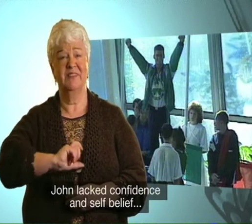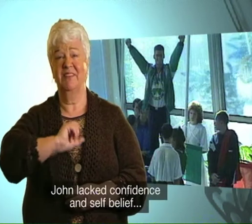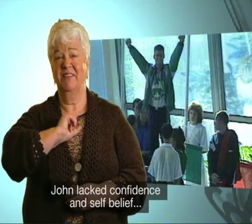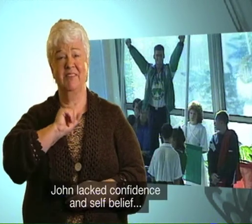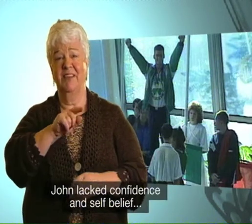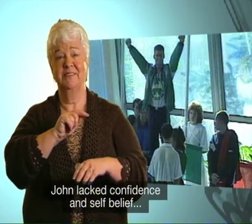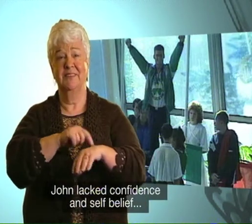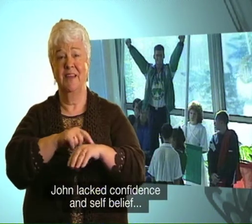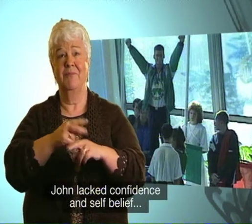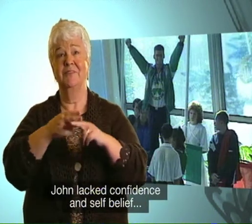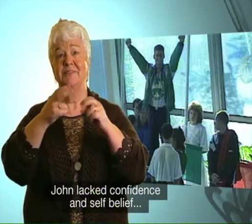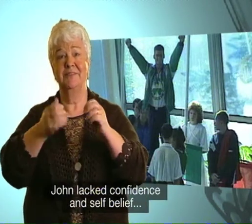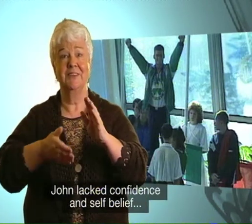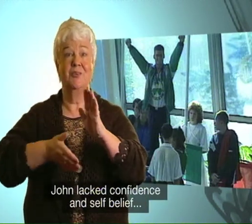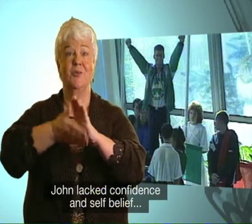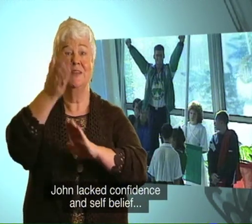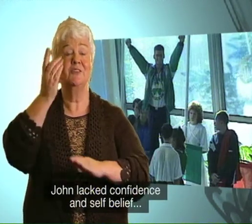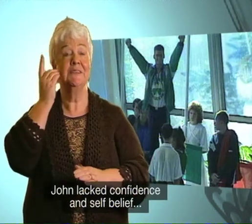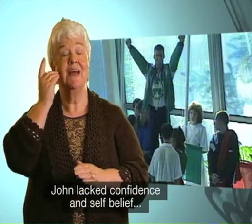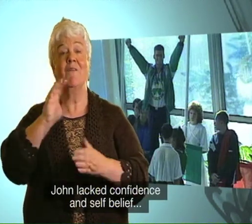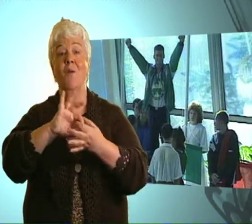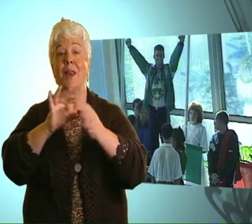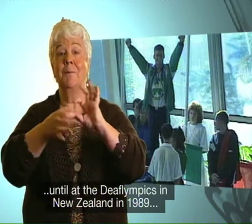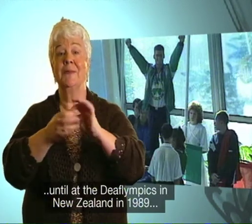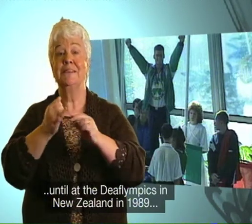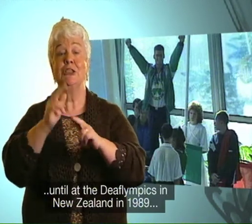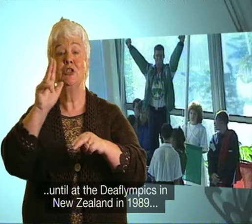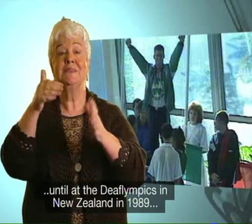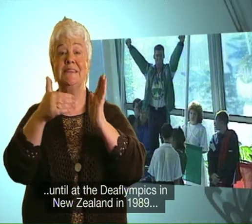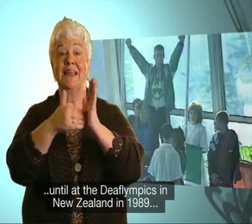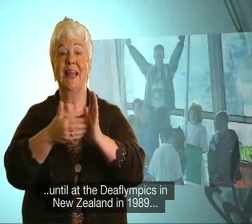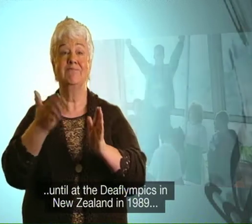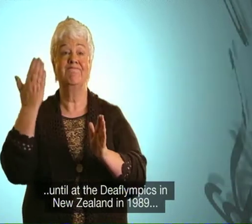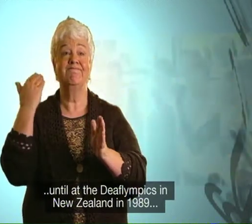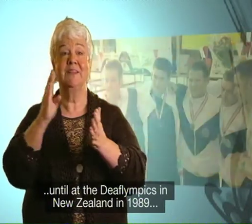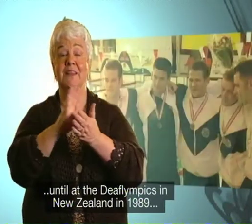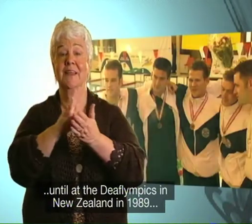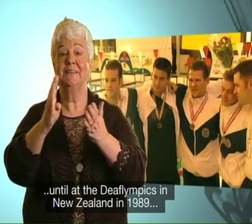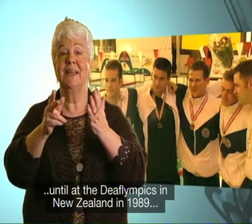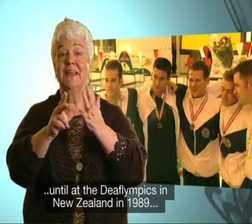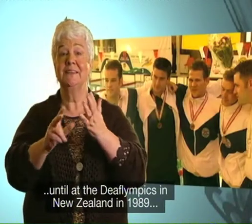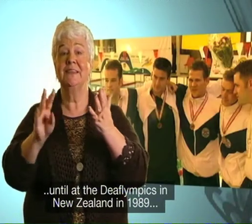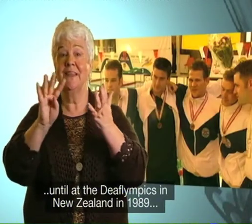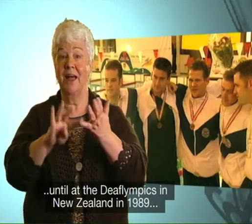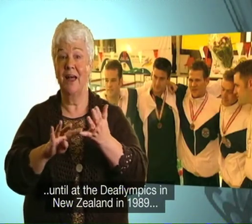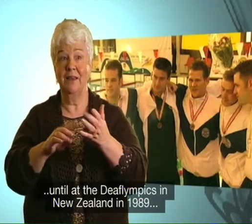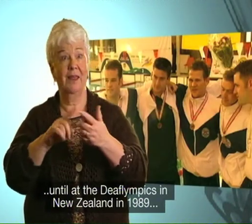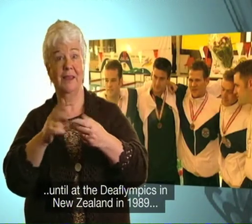John lacked confidence and self-belief until at the Deaf Olympics in New Zealand